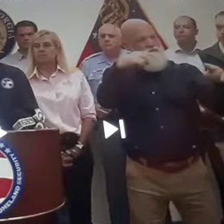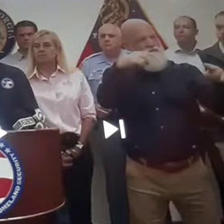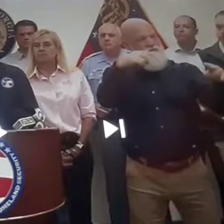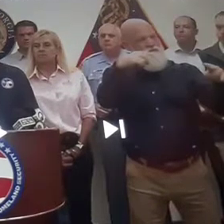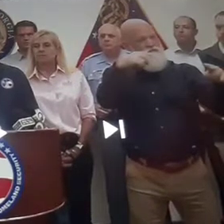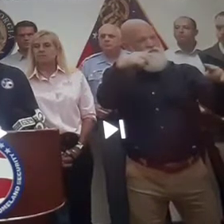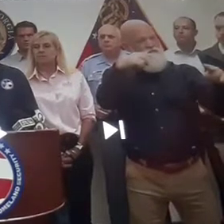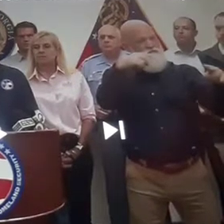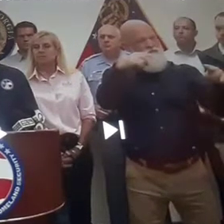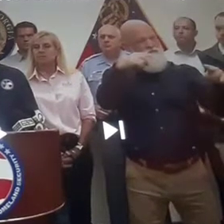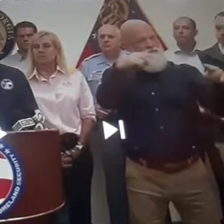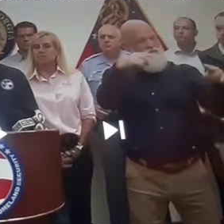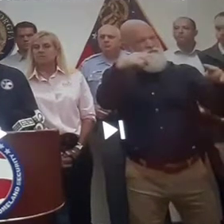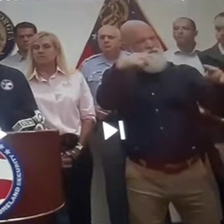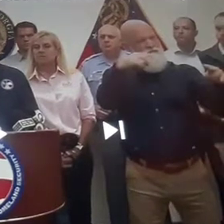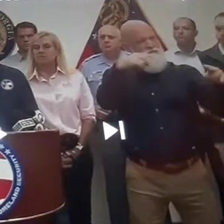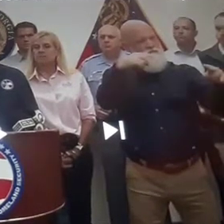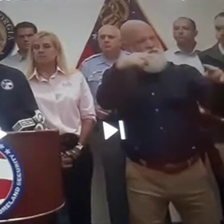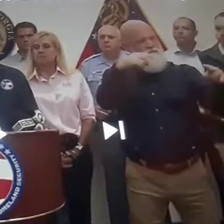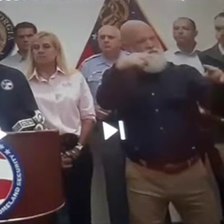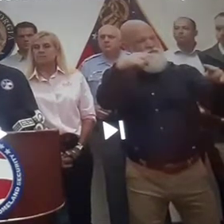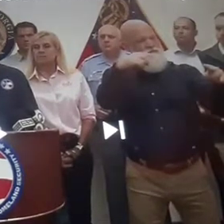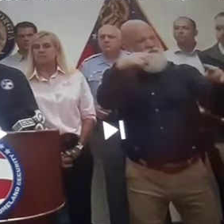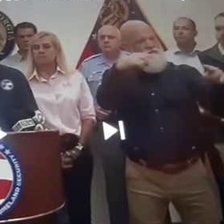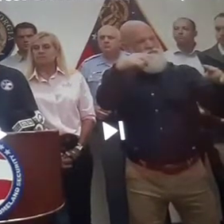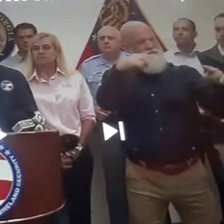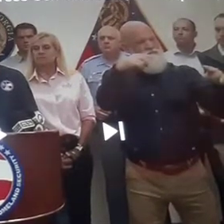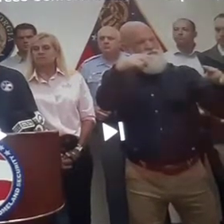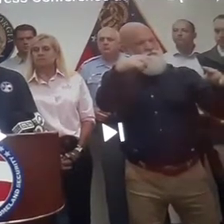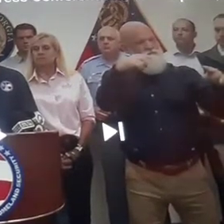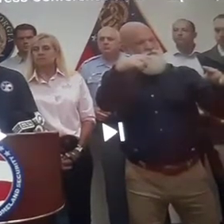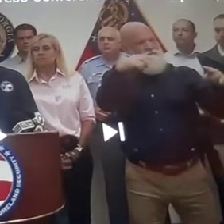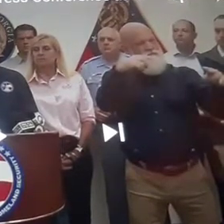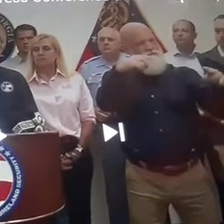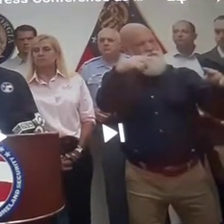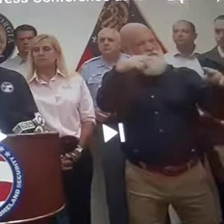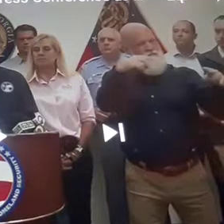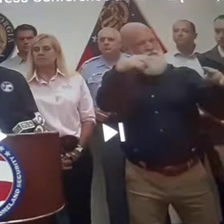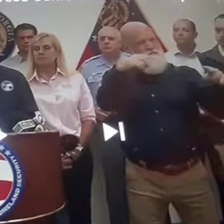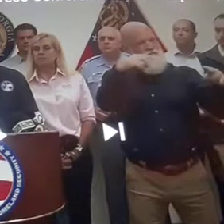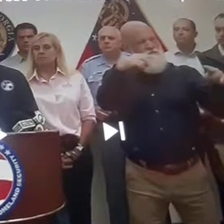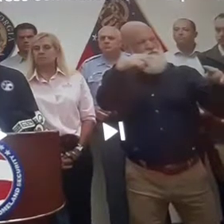of Nigeria wants to give you $10 million,